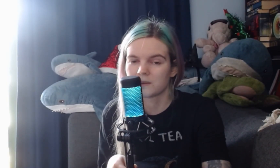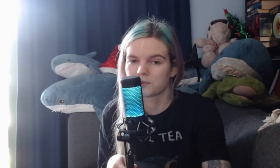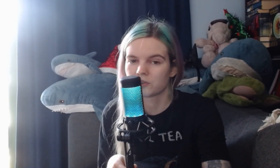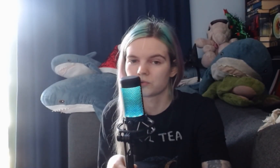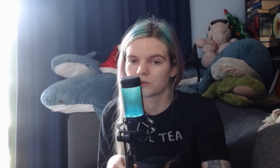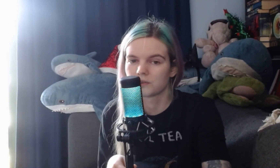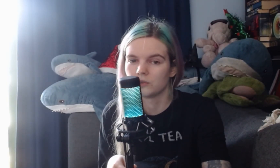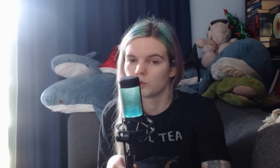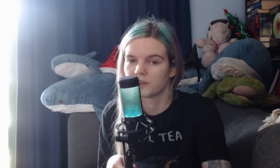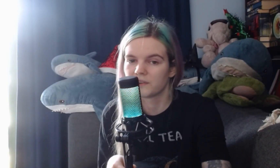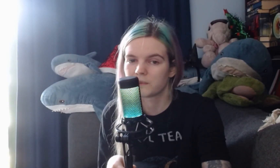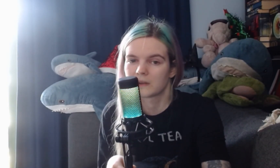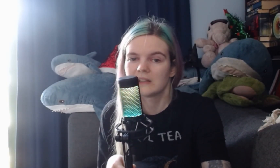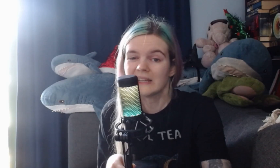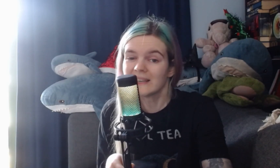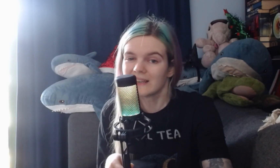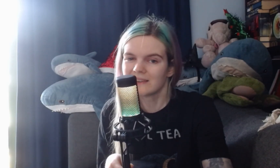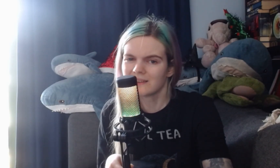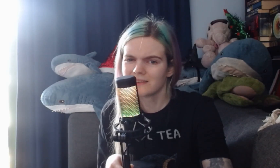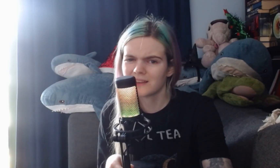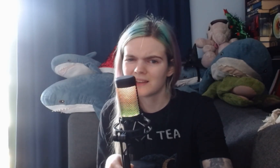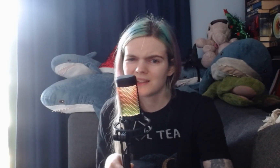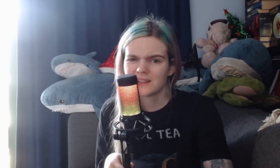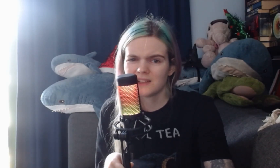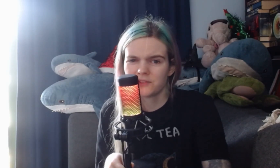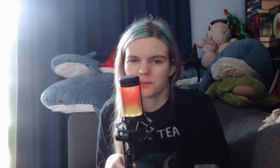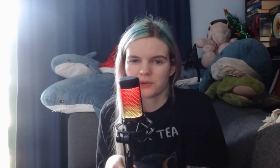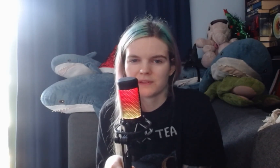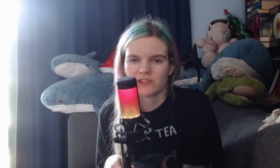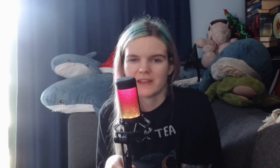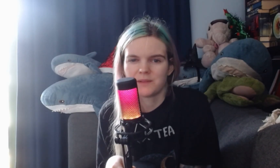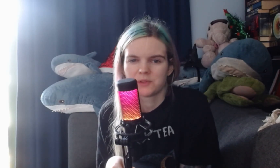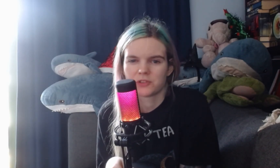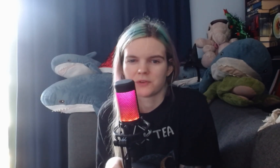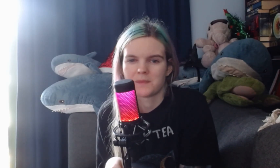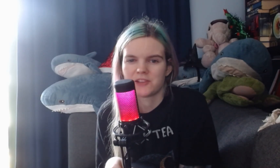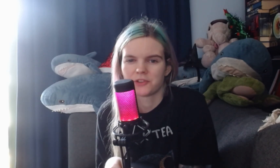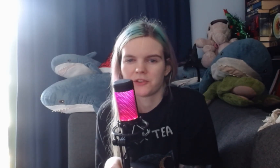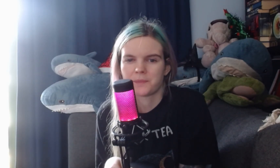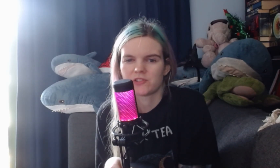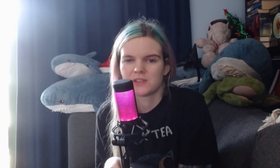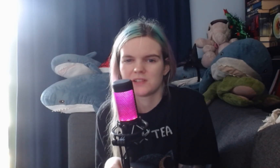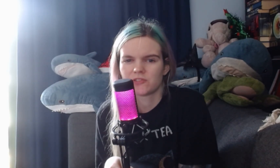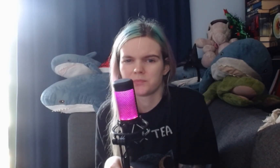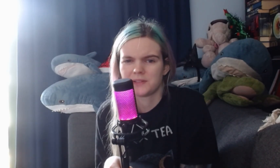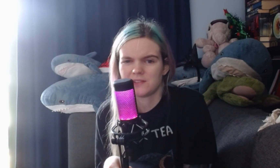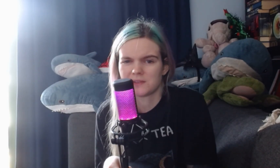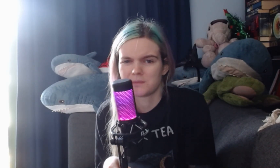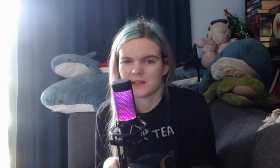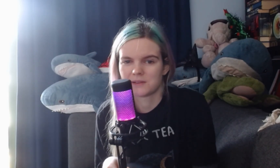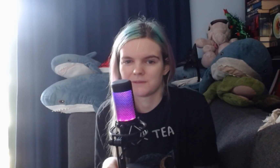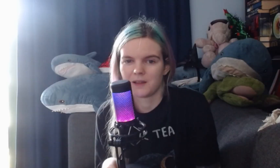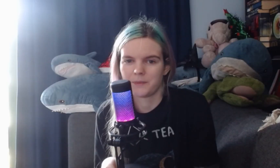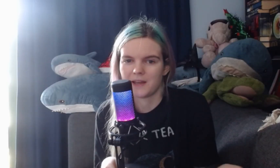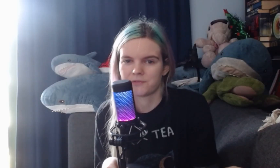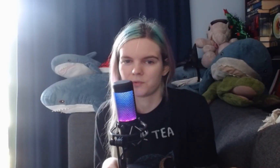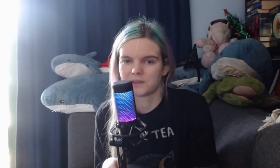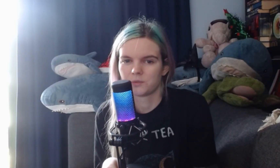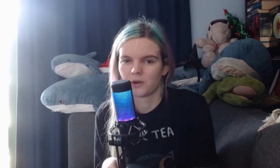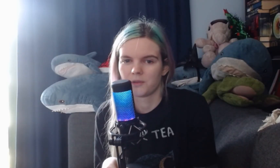pretty sure no one is, but in cases, if you put such language information on a special edition, please make it available everywhere in the world,